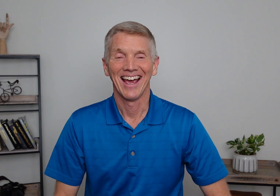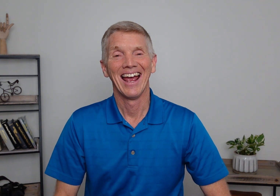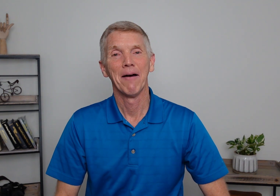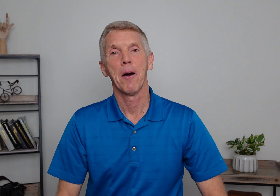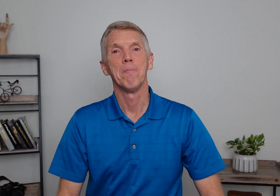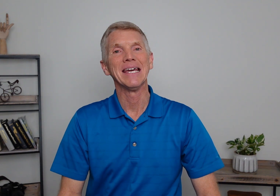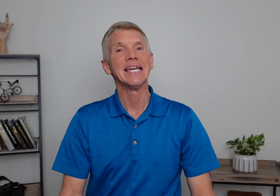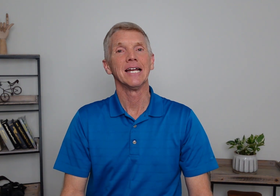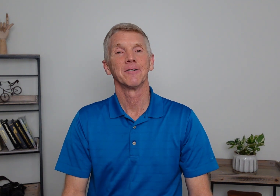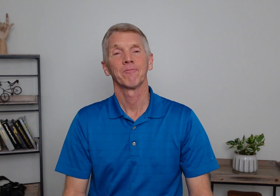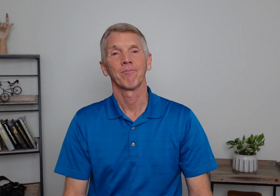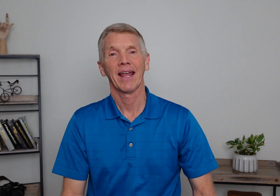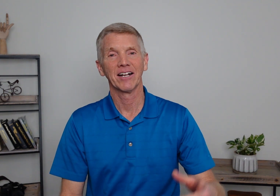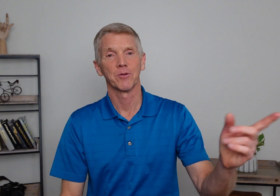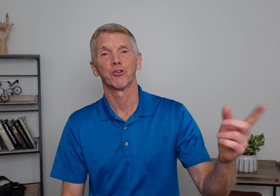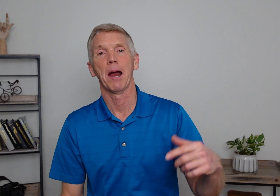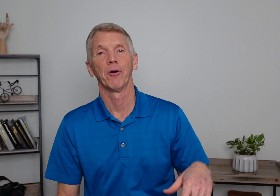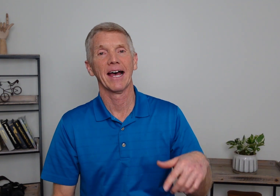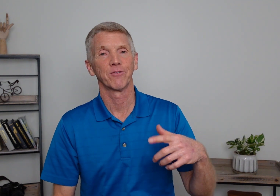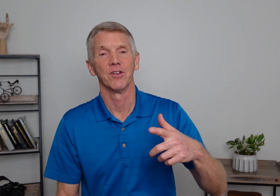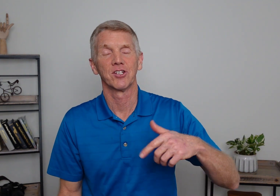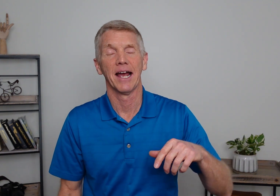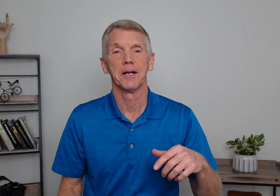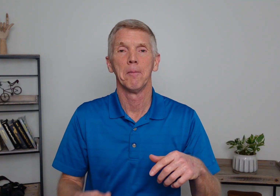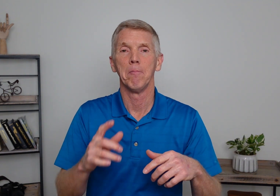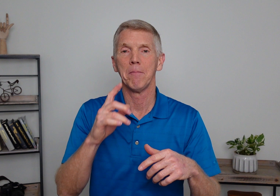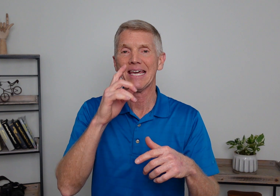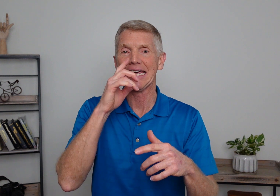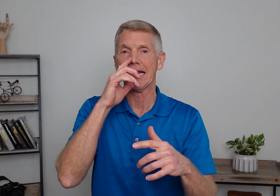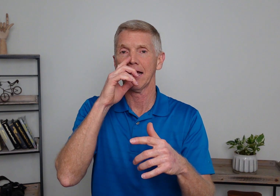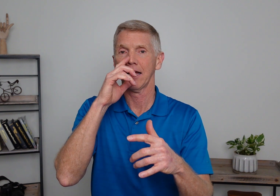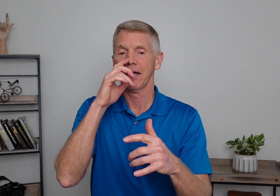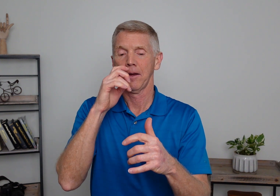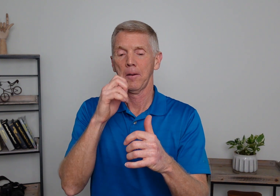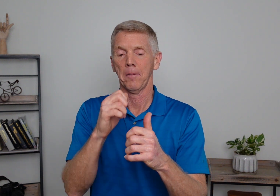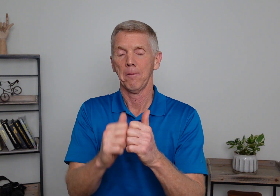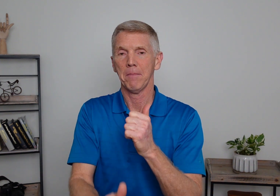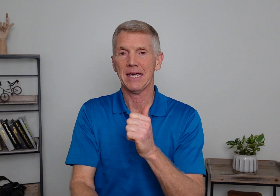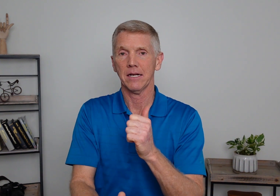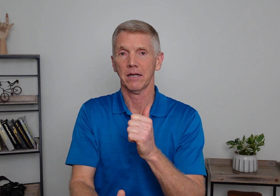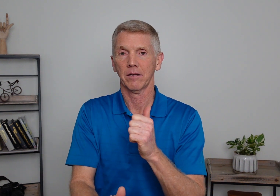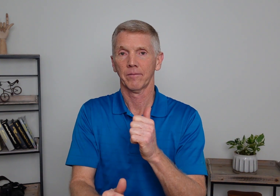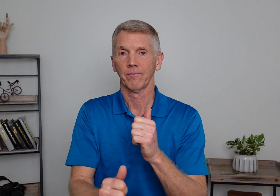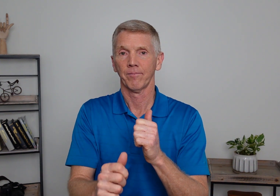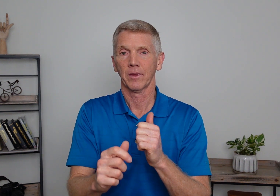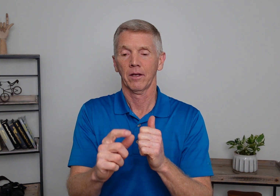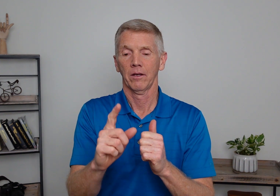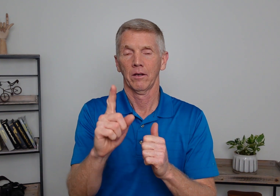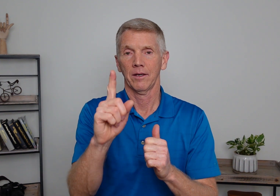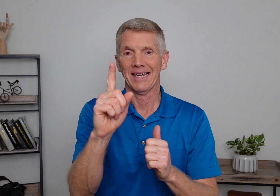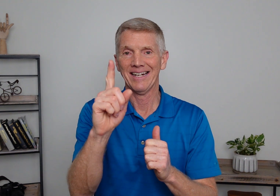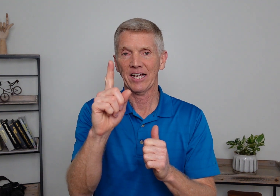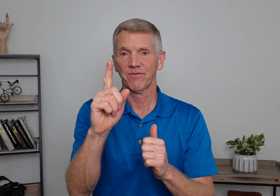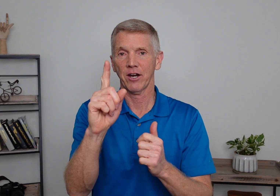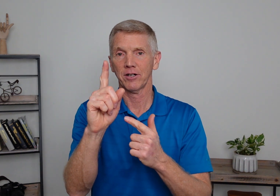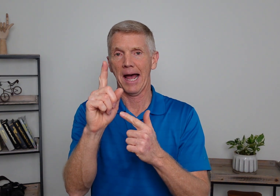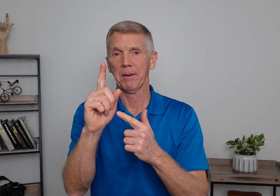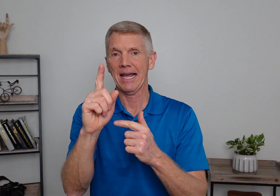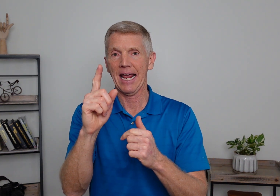how about mean? Had a subscriber ask for this sign. Mean. Mean. Index finger down in